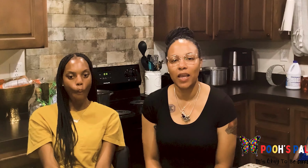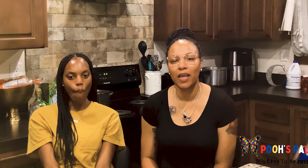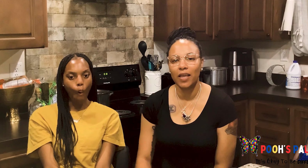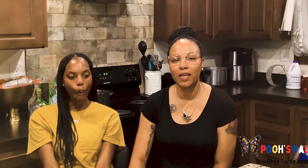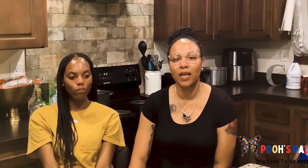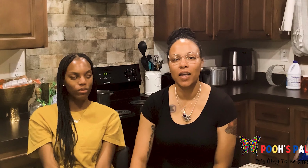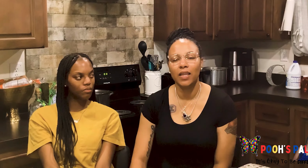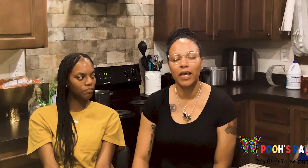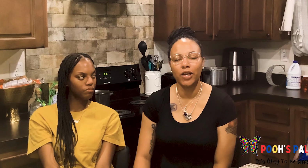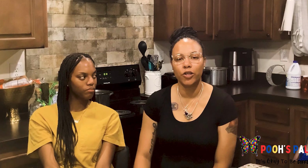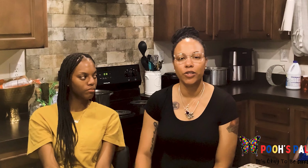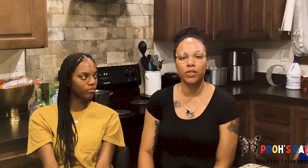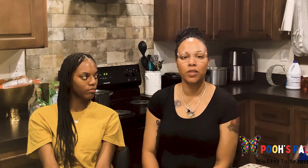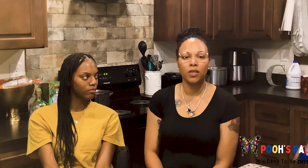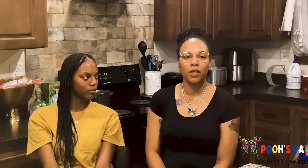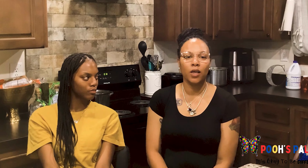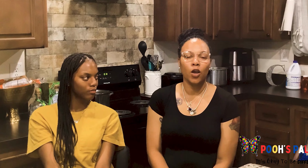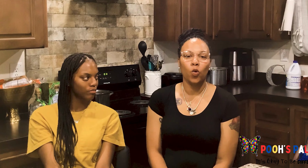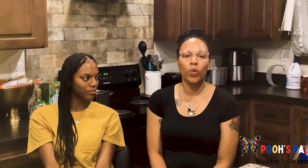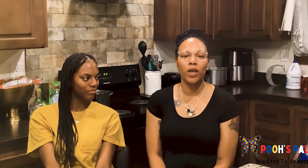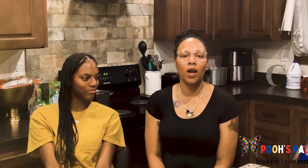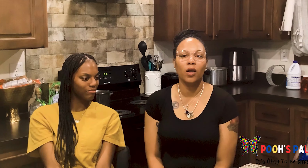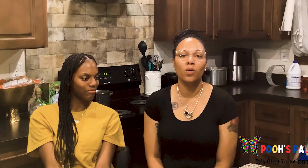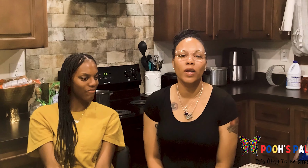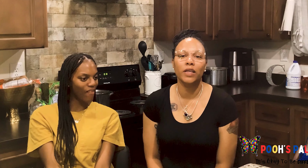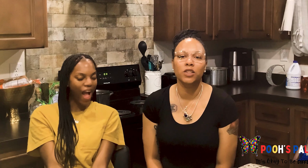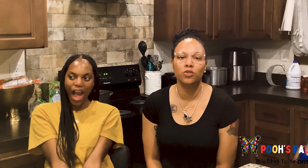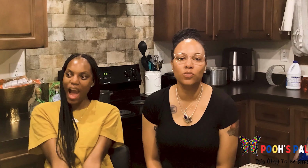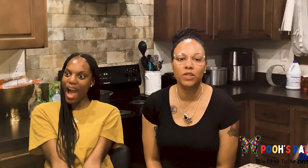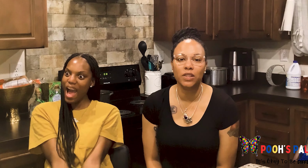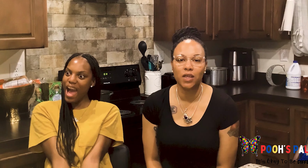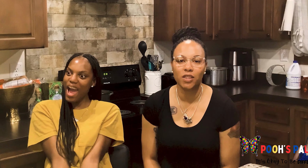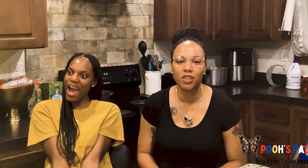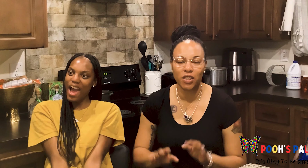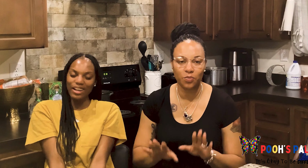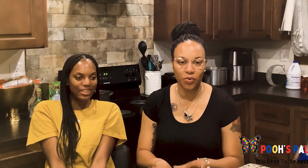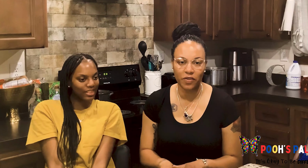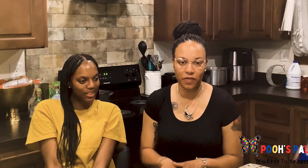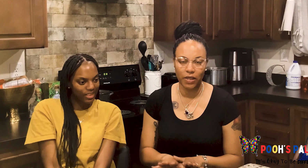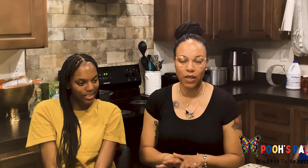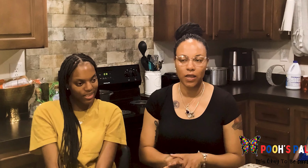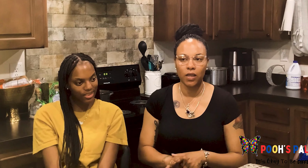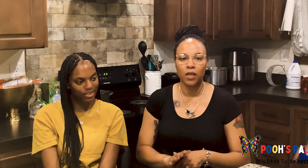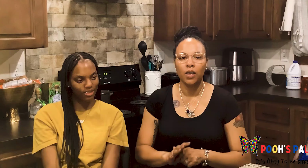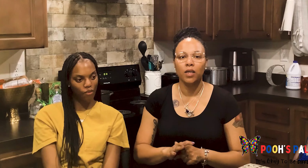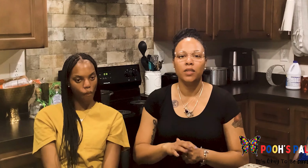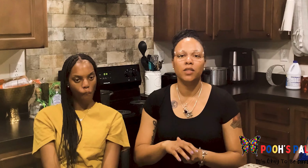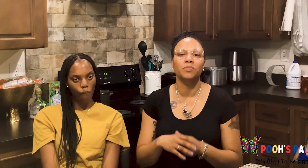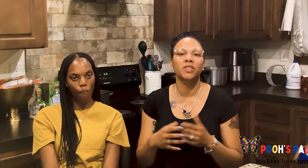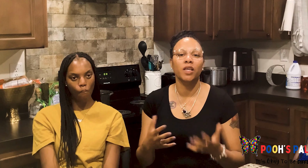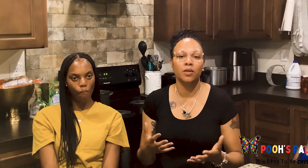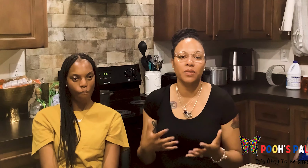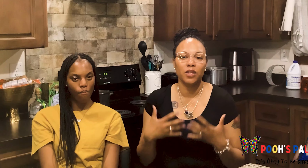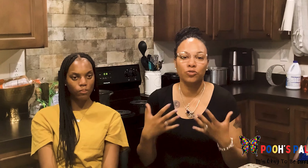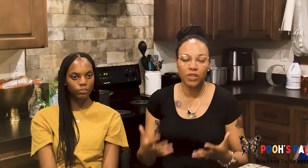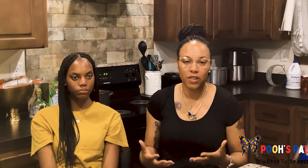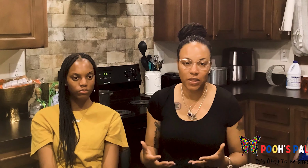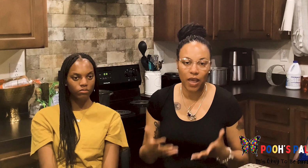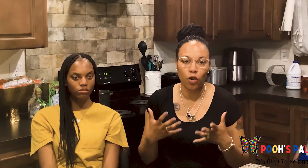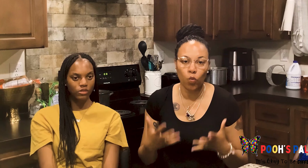and letters, we are going to discuss just briefly some steps that you need to take